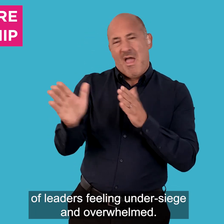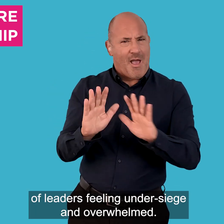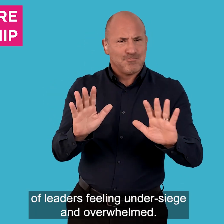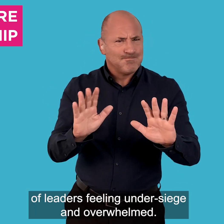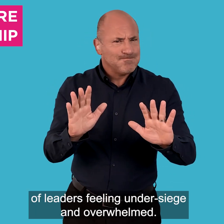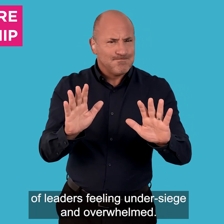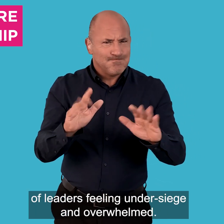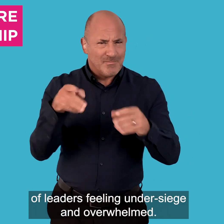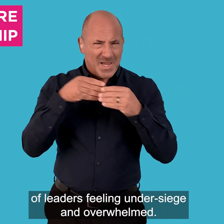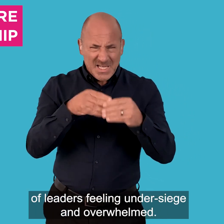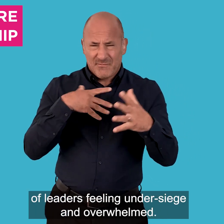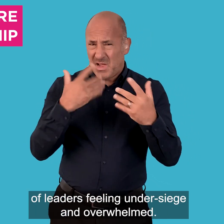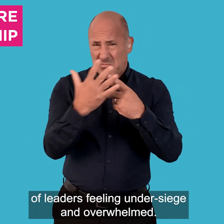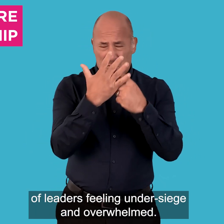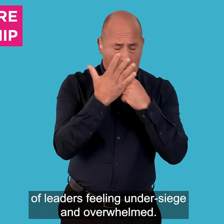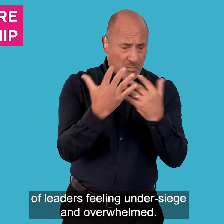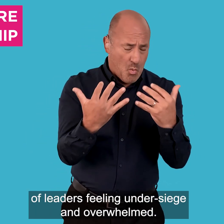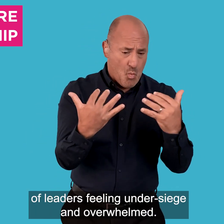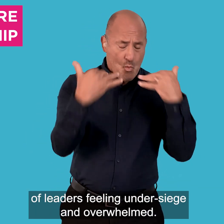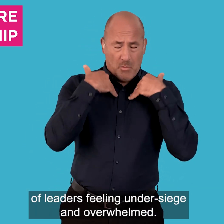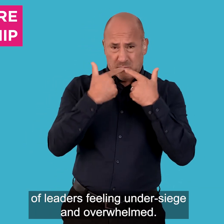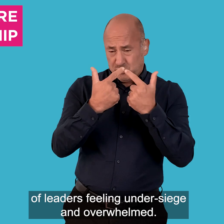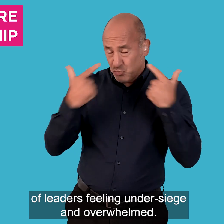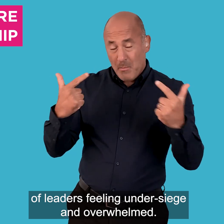leaders feeling under siege and overwhelmed.